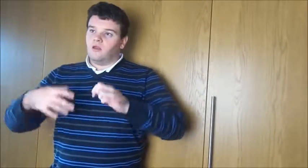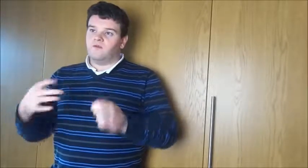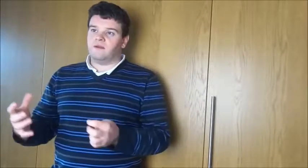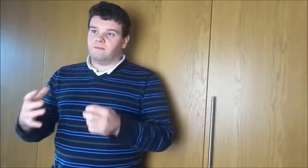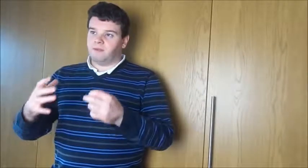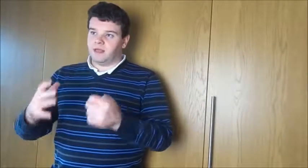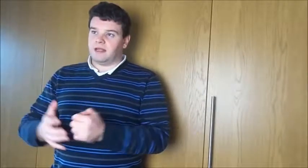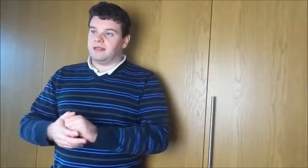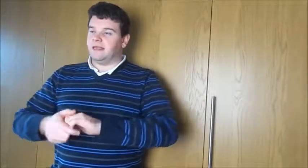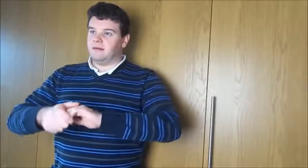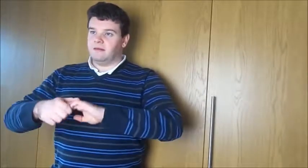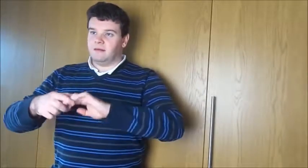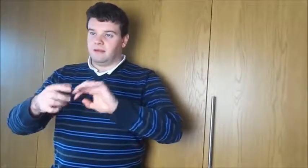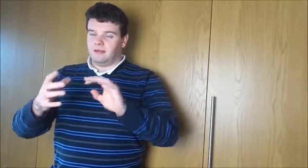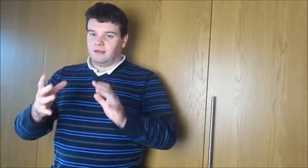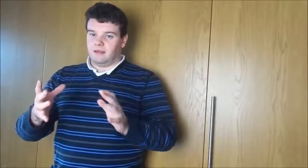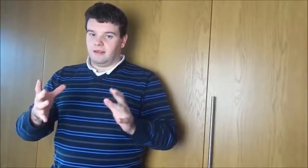nothing particularly